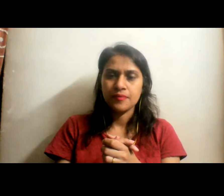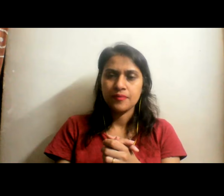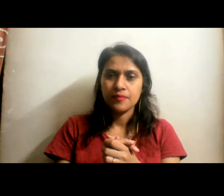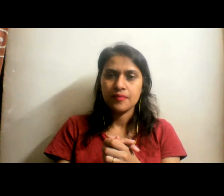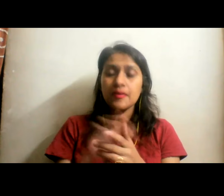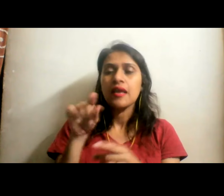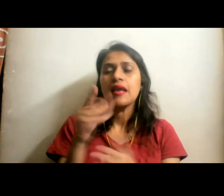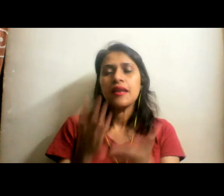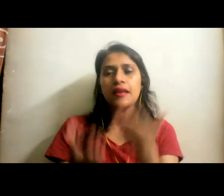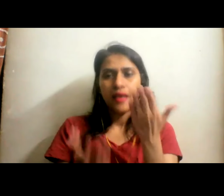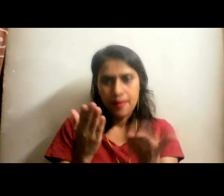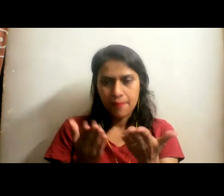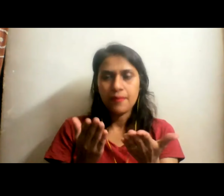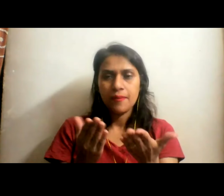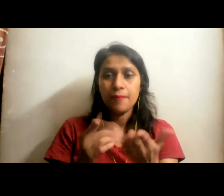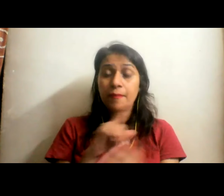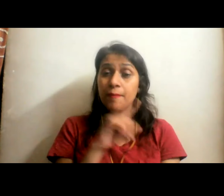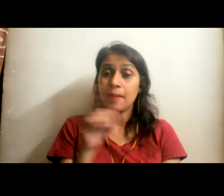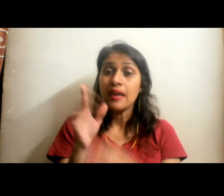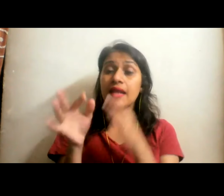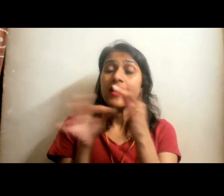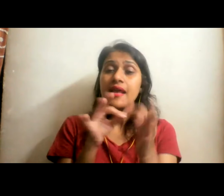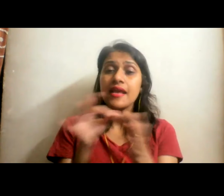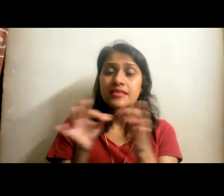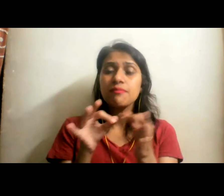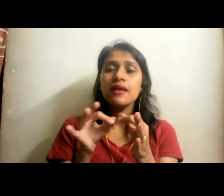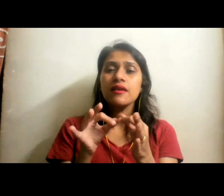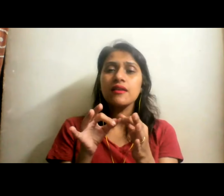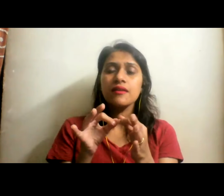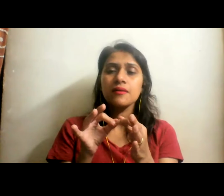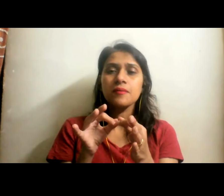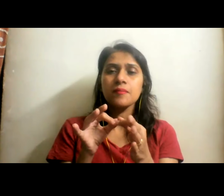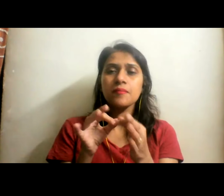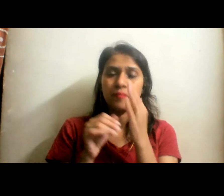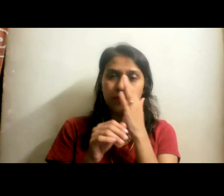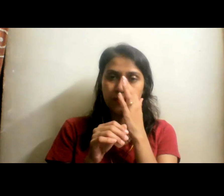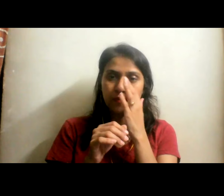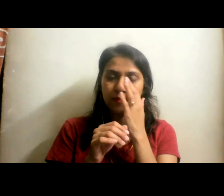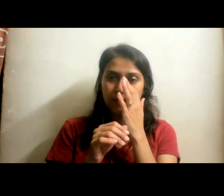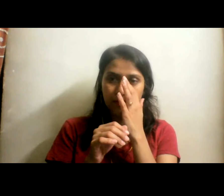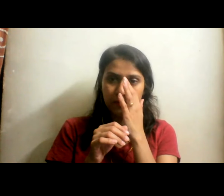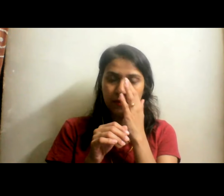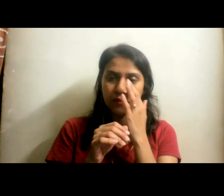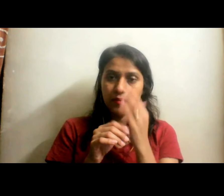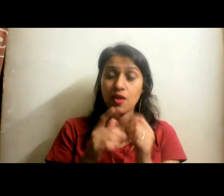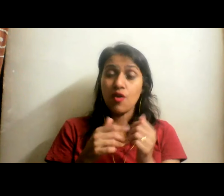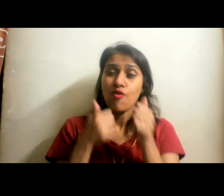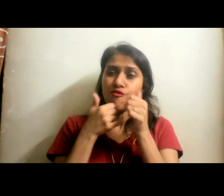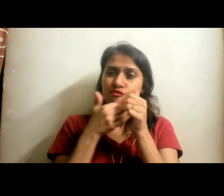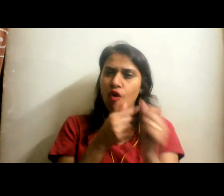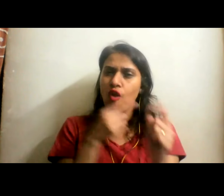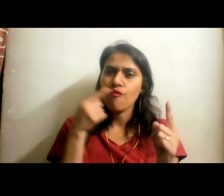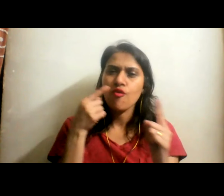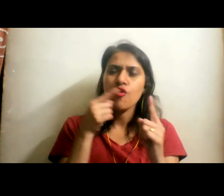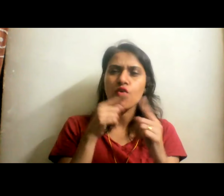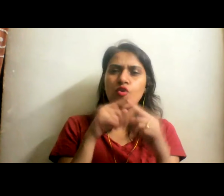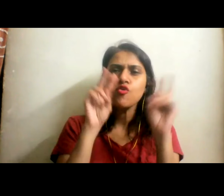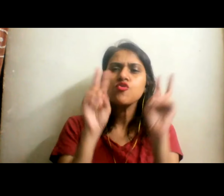can be, but it has to explain something. Like yes, when I say on a explain, it specific has to go topic. into maybe the cause.